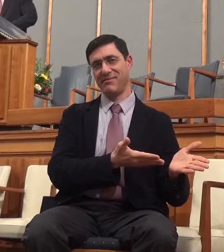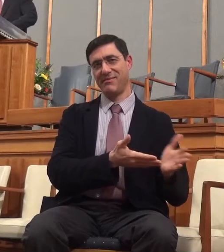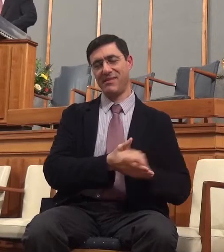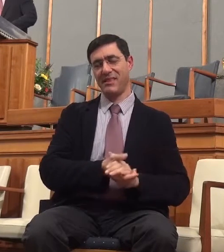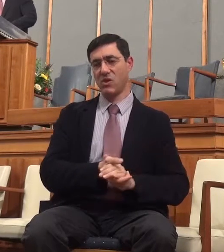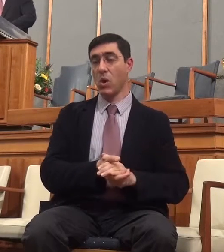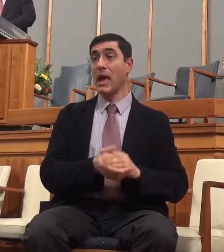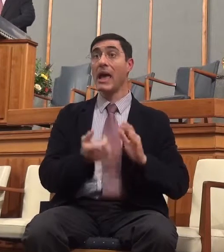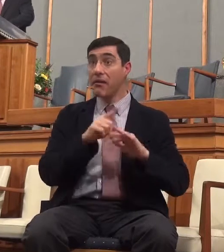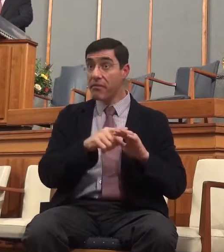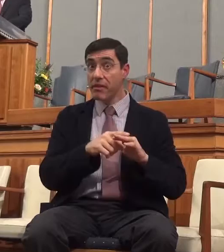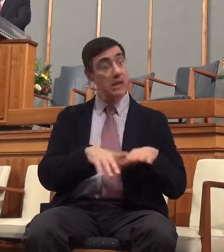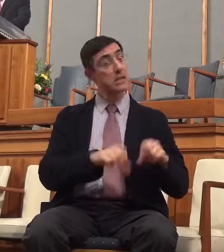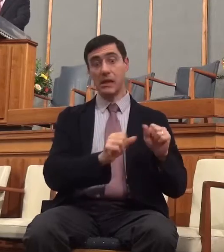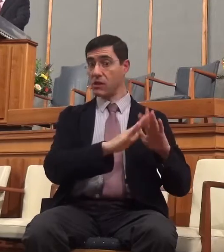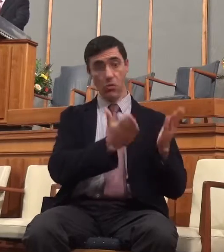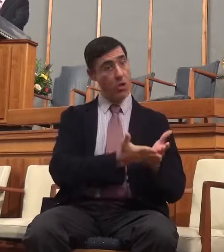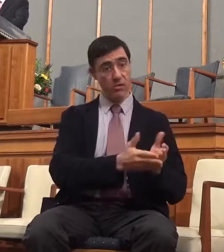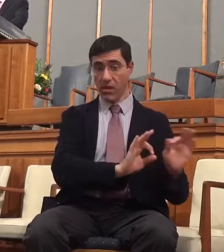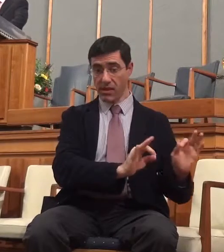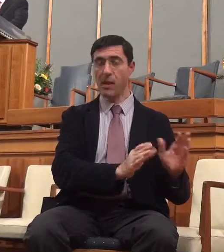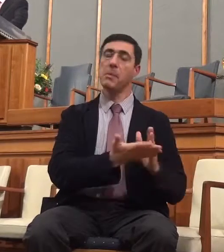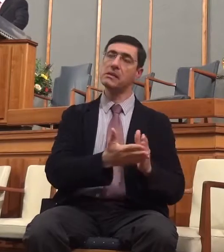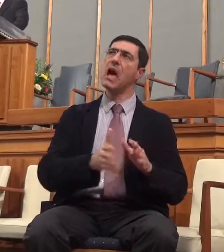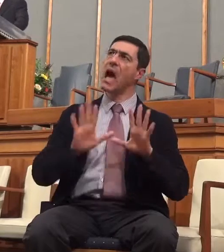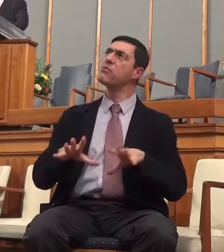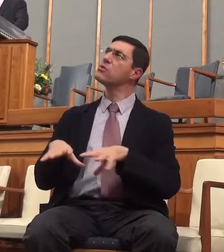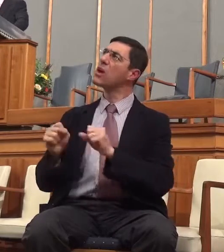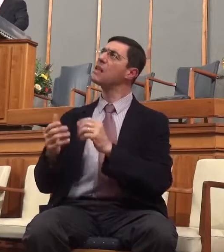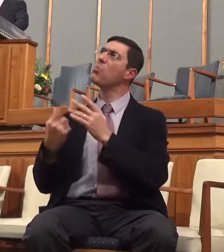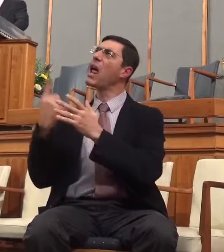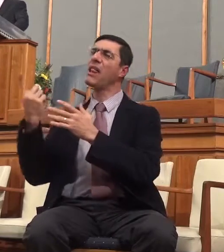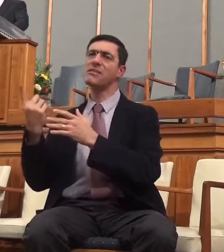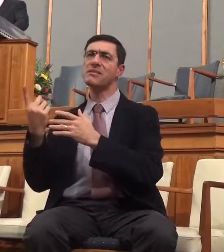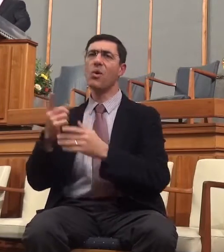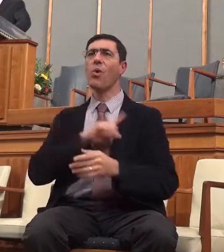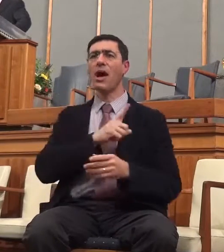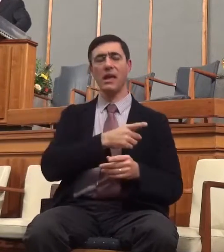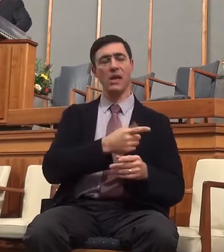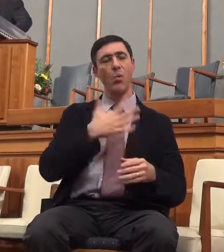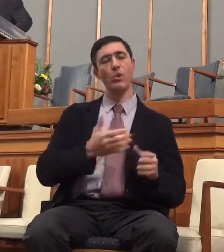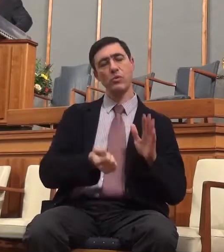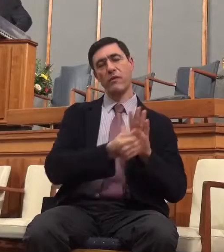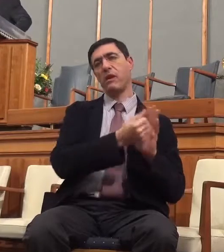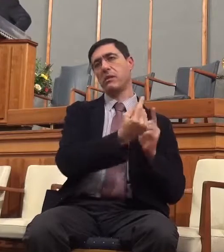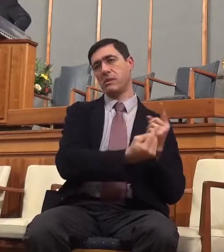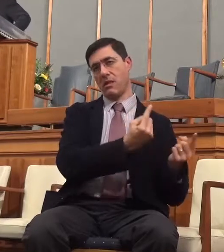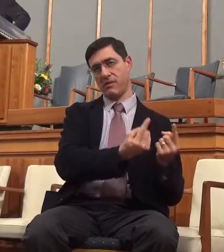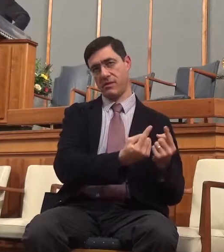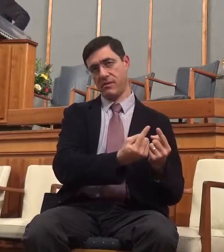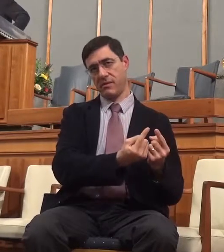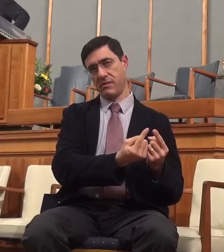else. It's a big ask. If you don't believe in God, you've got to believe in some